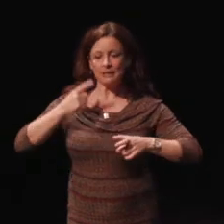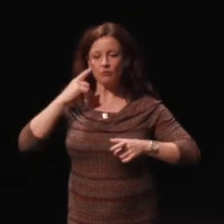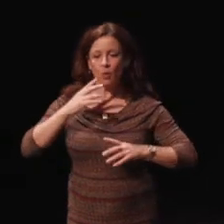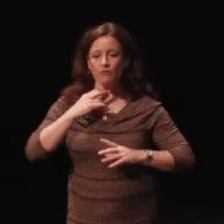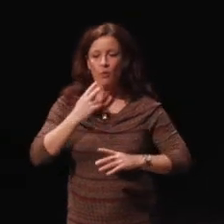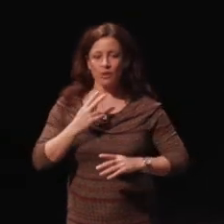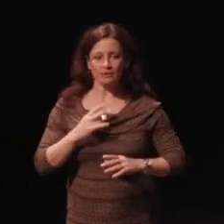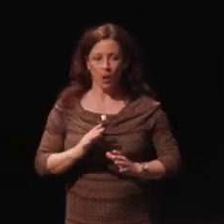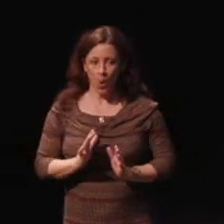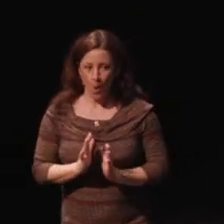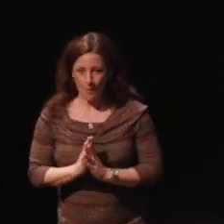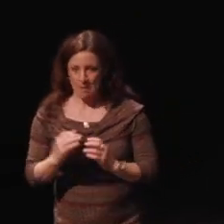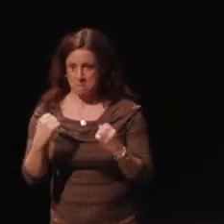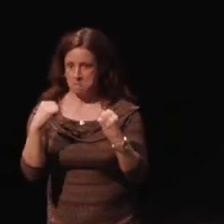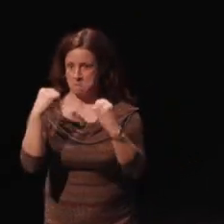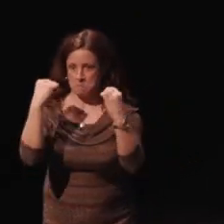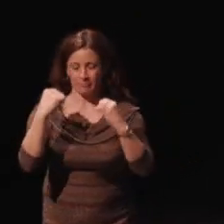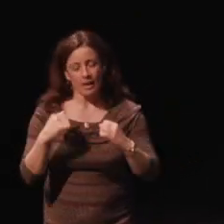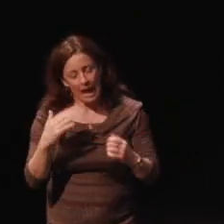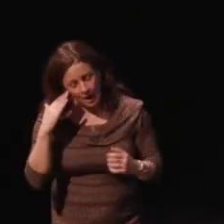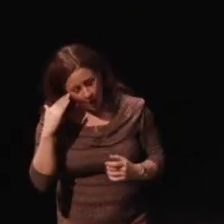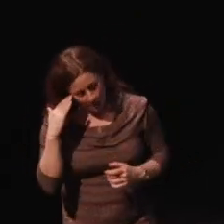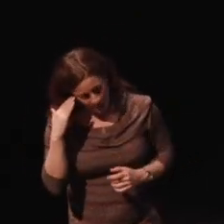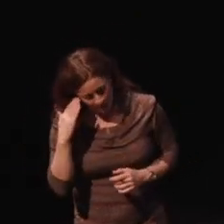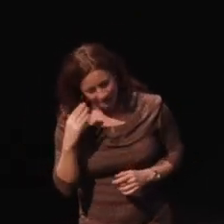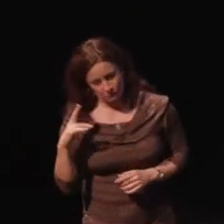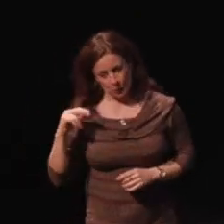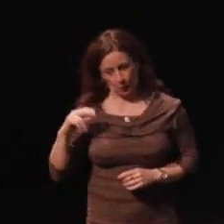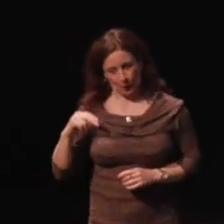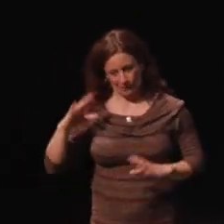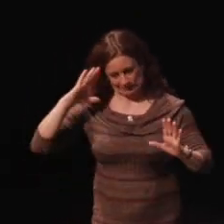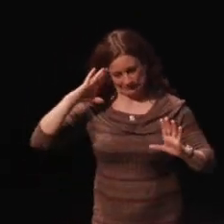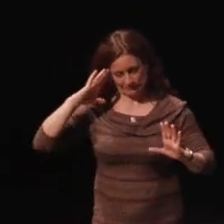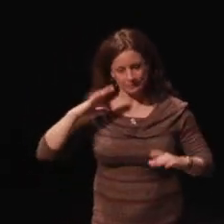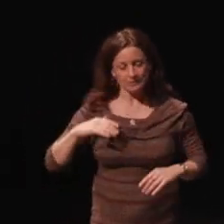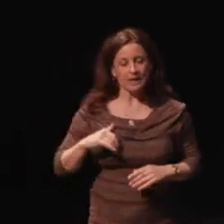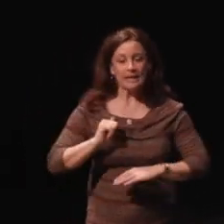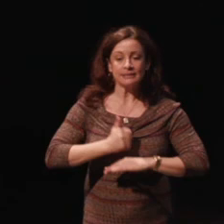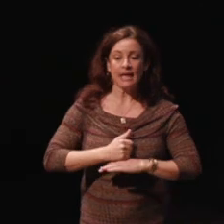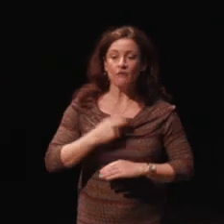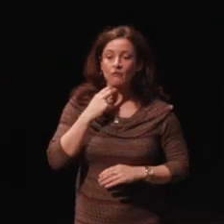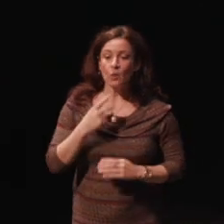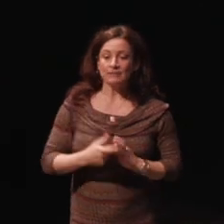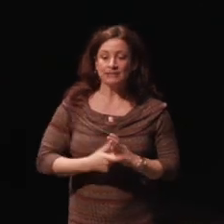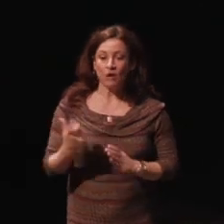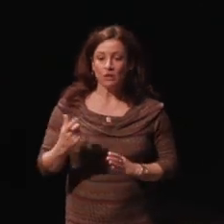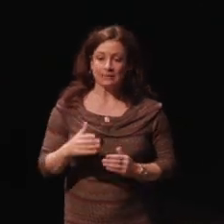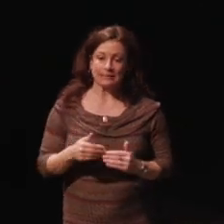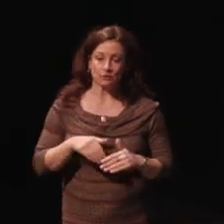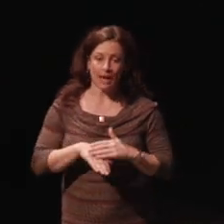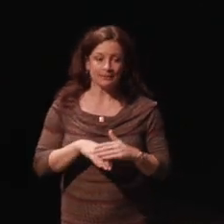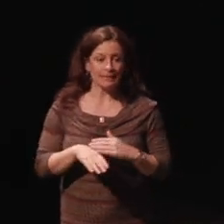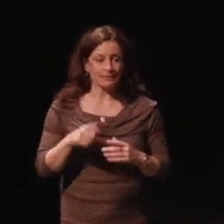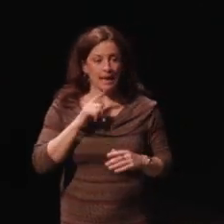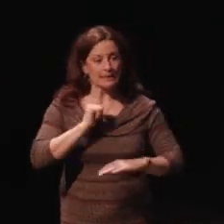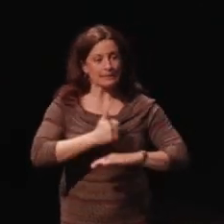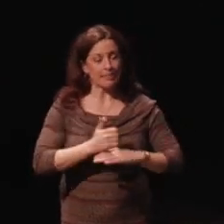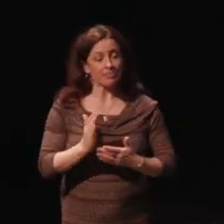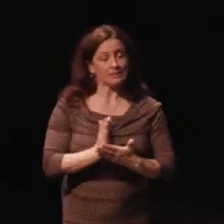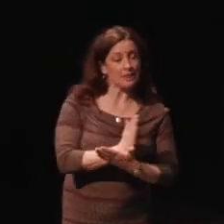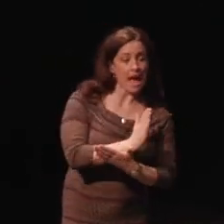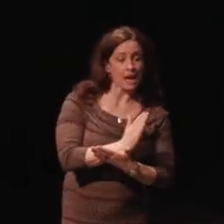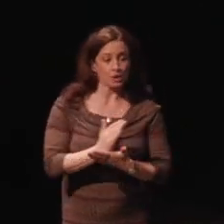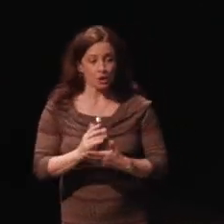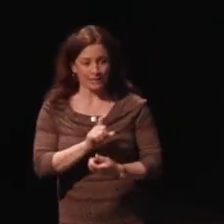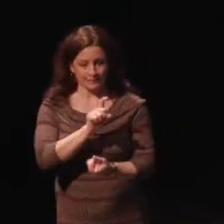apparently. So I selected the default system voice because it was easiest to access, and I set the voice slider, the speed slider exactly